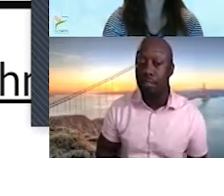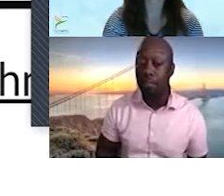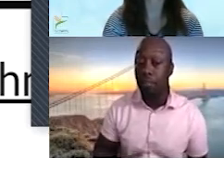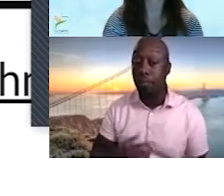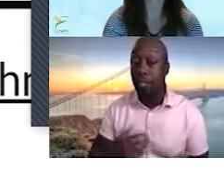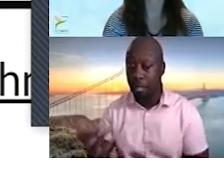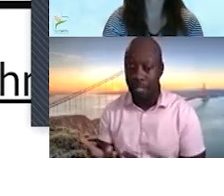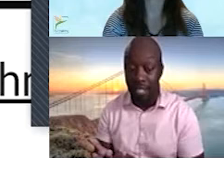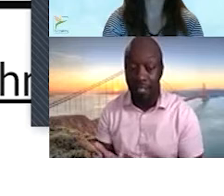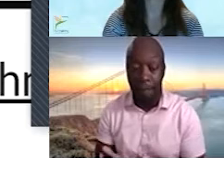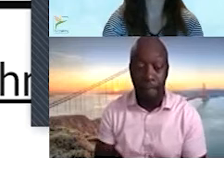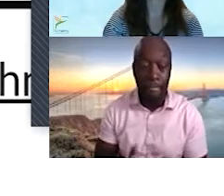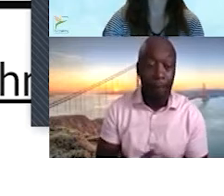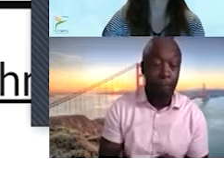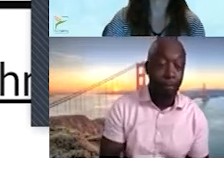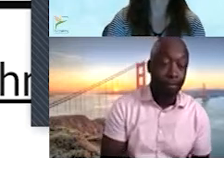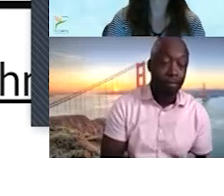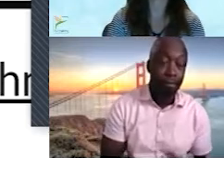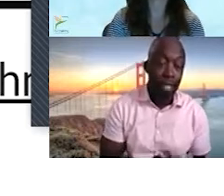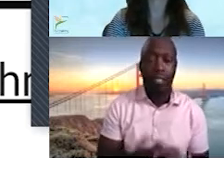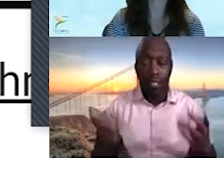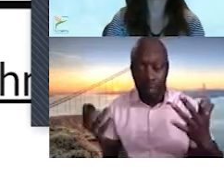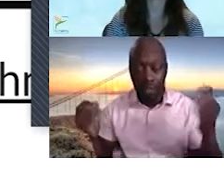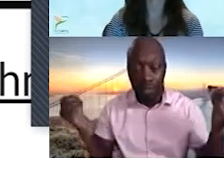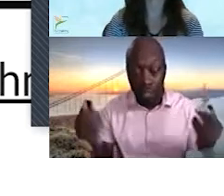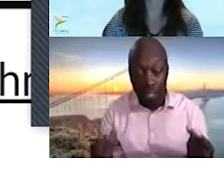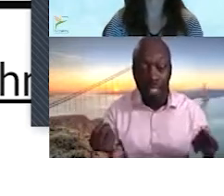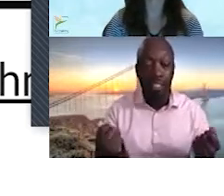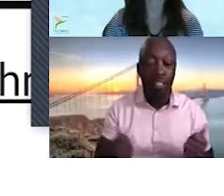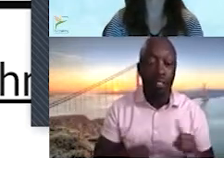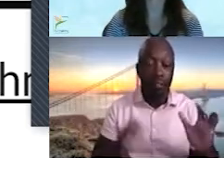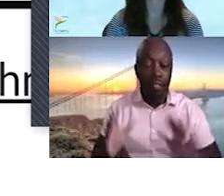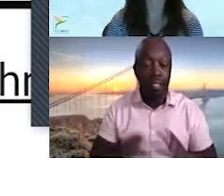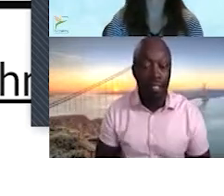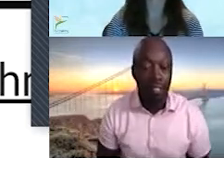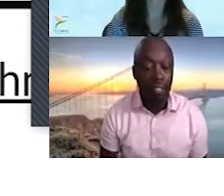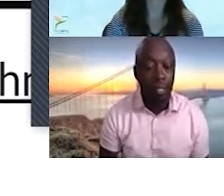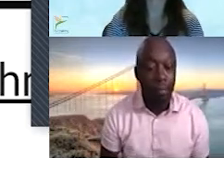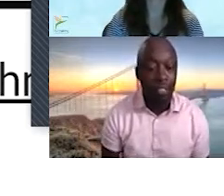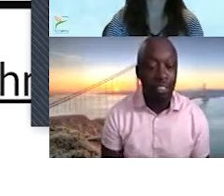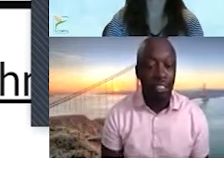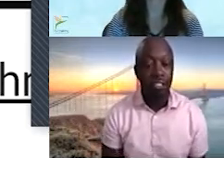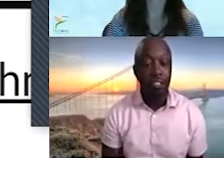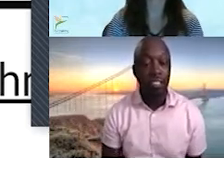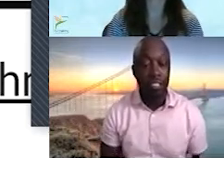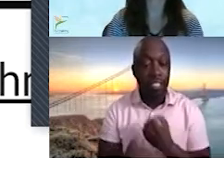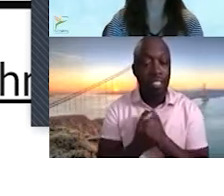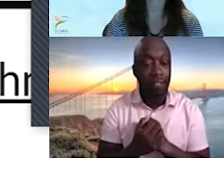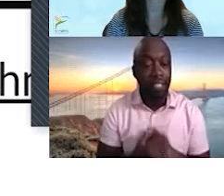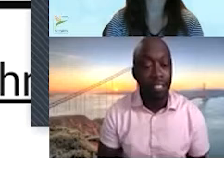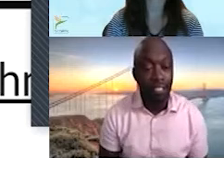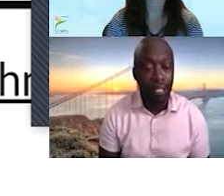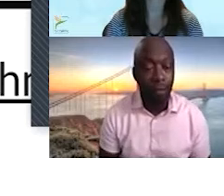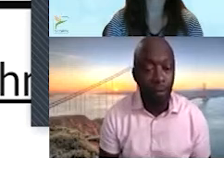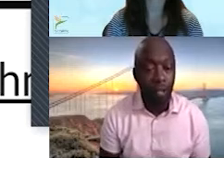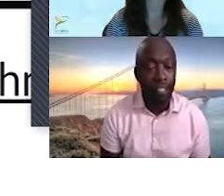voice with baby sign. Obviously, you want to do a soft touch. You want to be gentle because safety